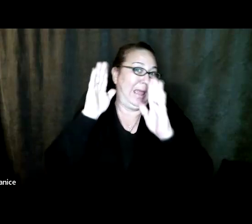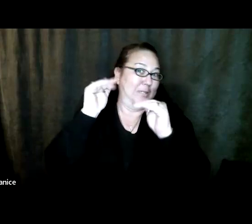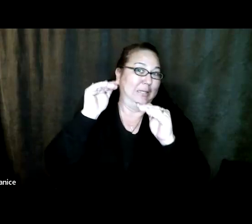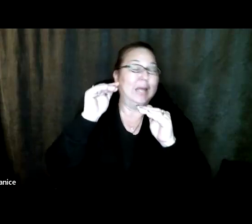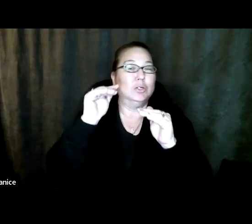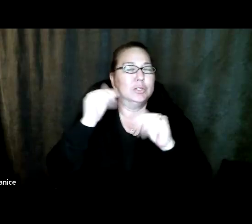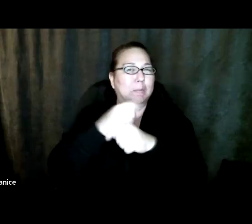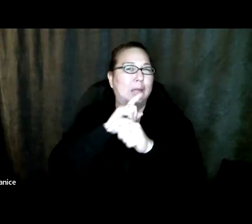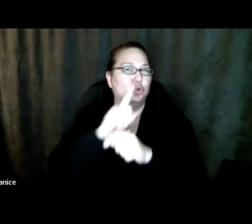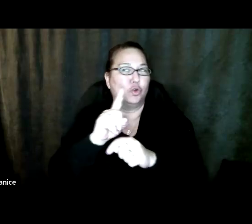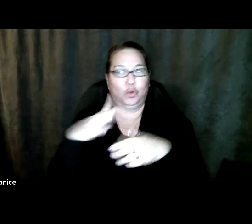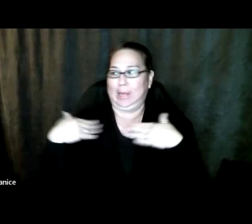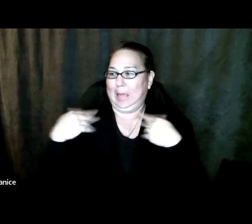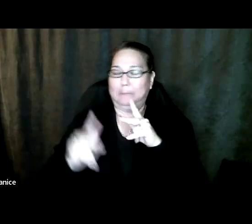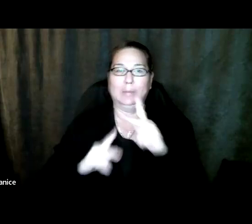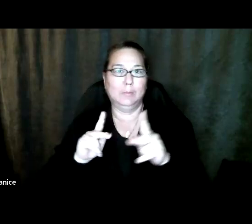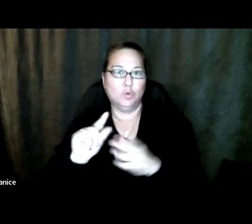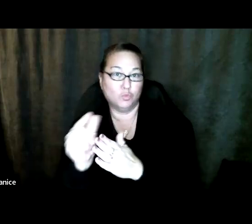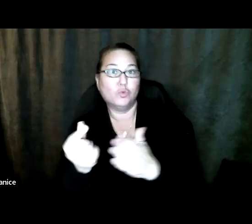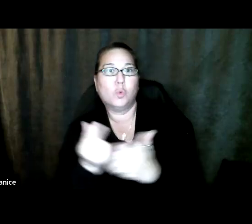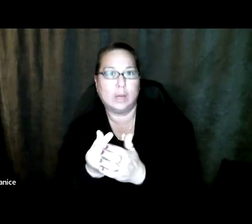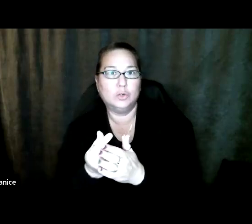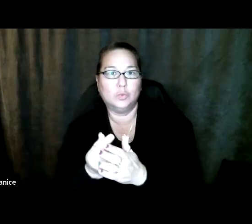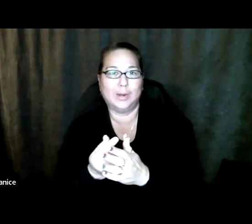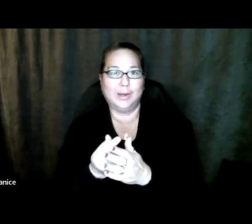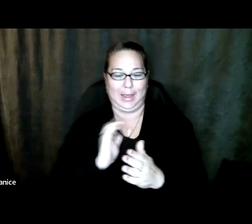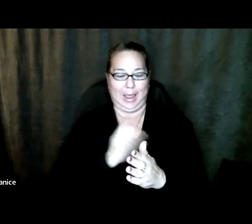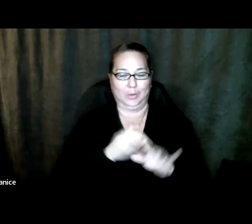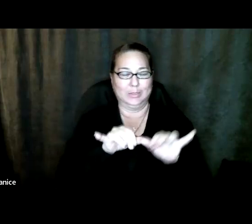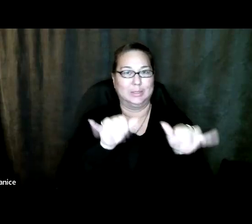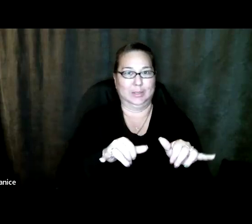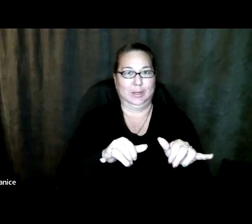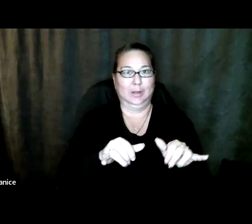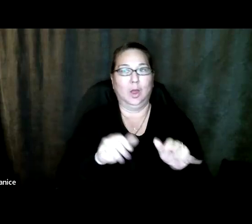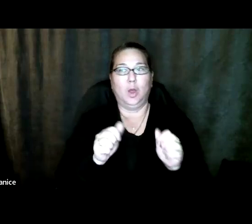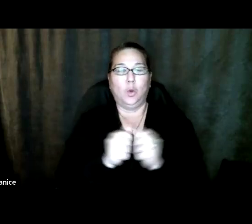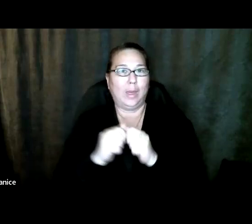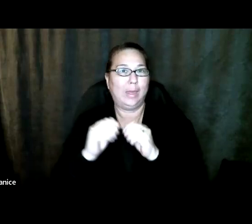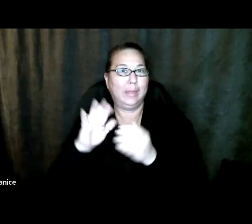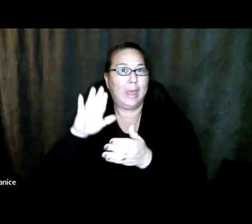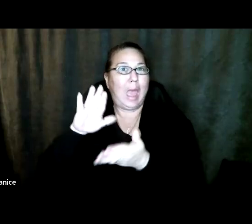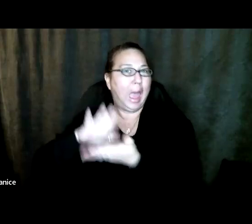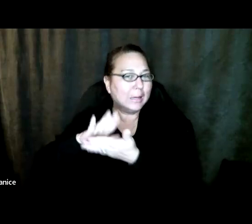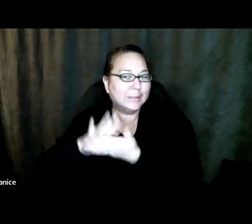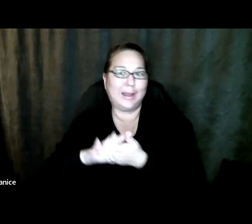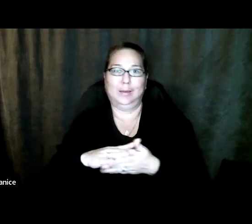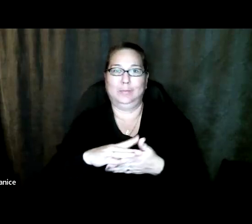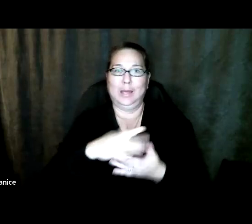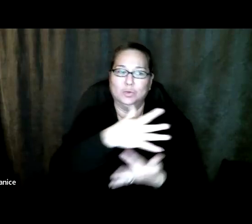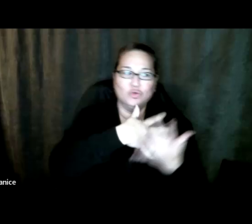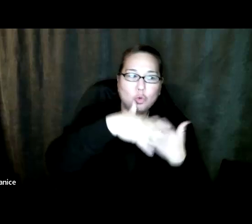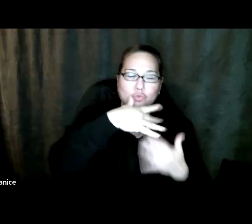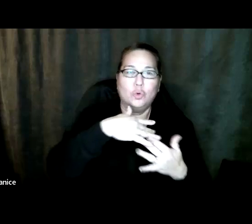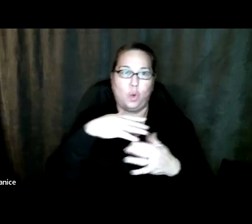system with the skills in academics and social emotional learning, like all of those things, prepare to be